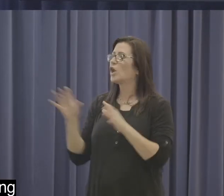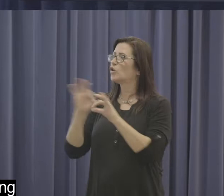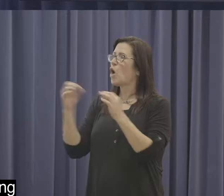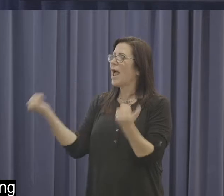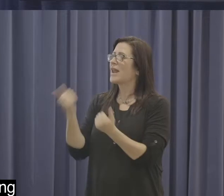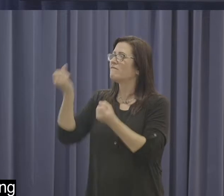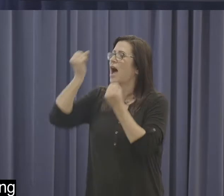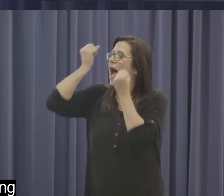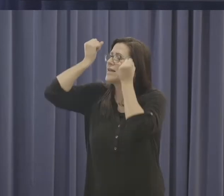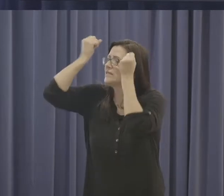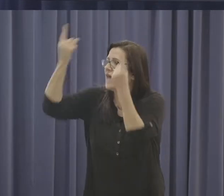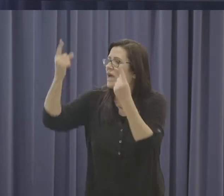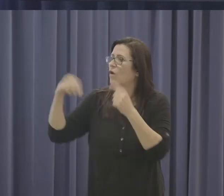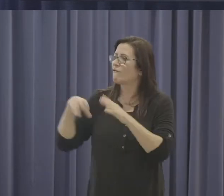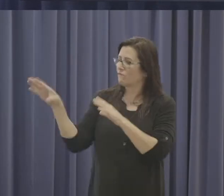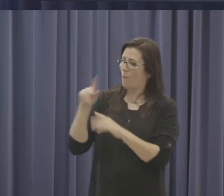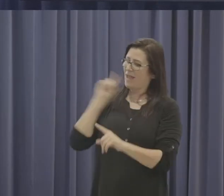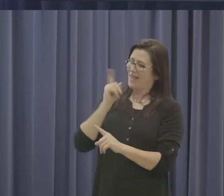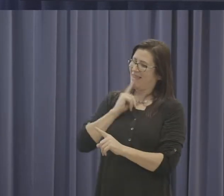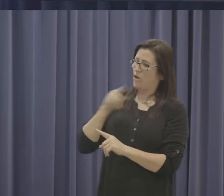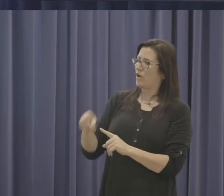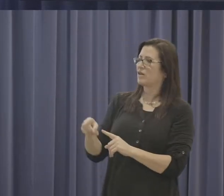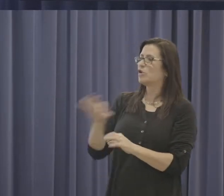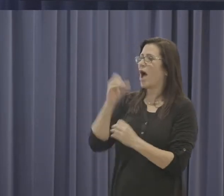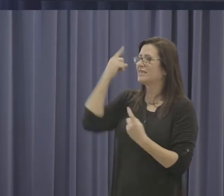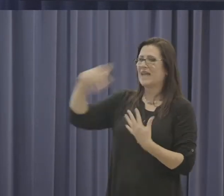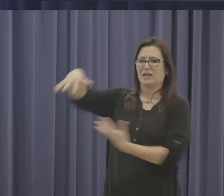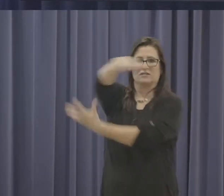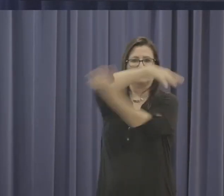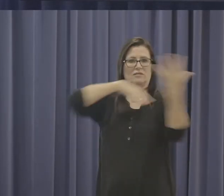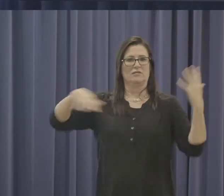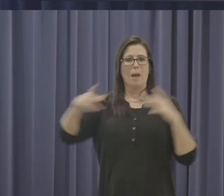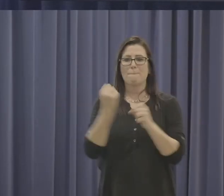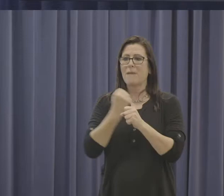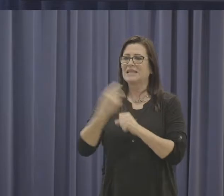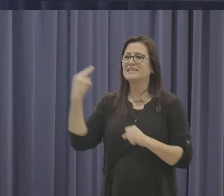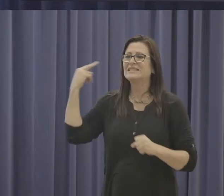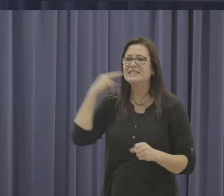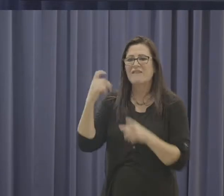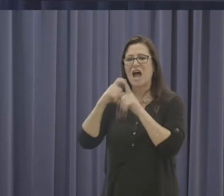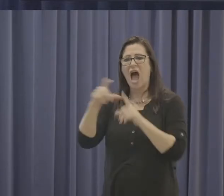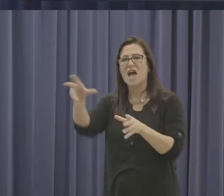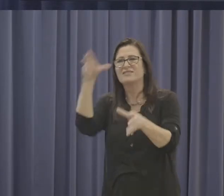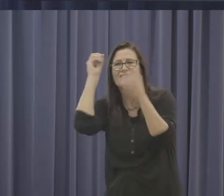amongst hearing people of how difficult an environment can be to follow conversations.